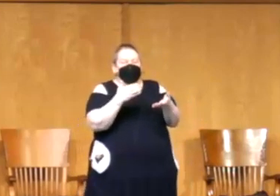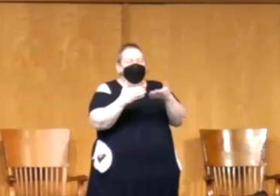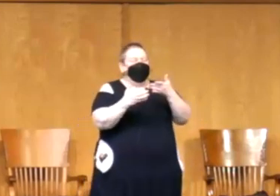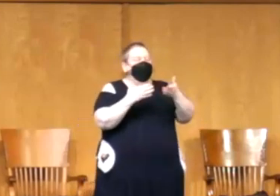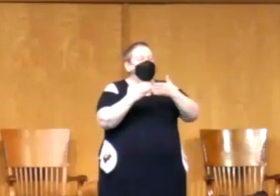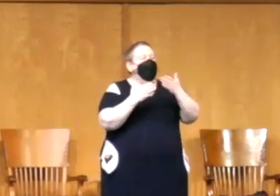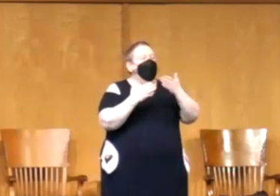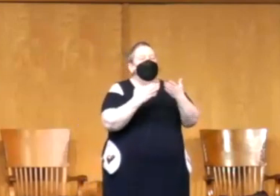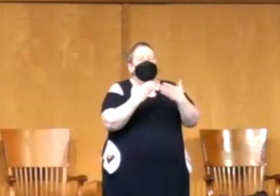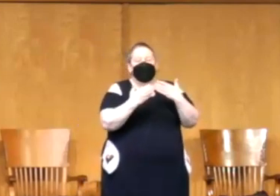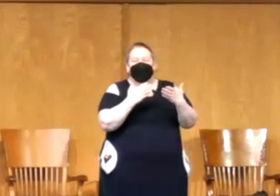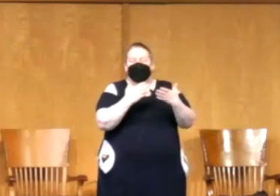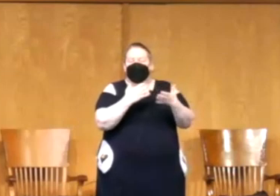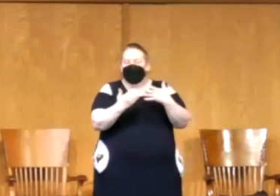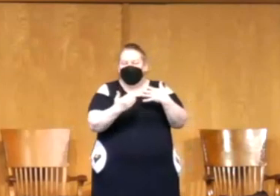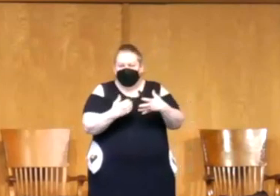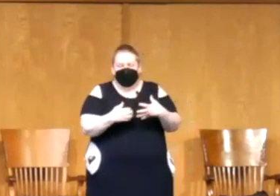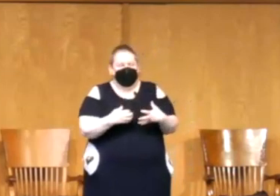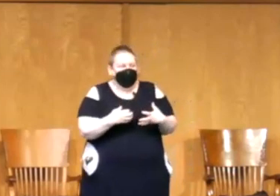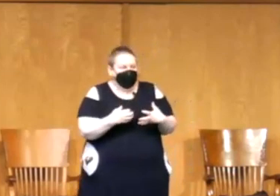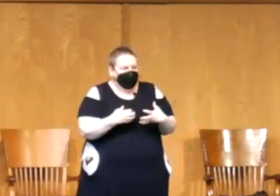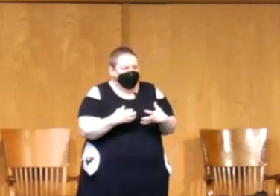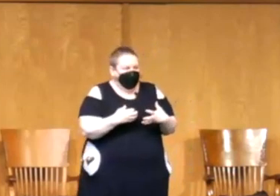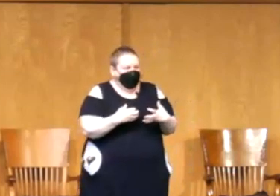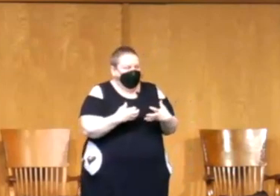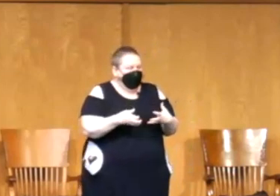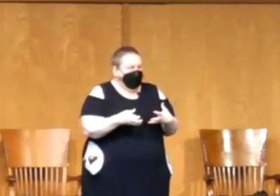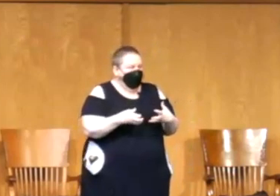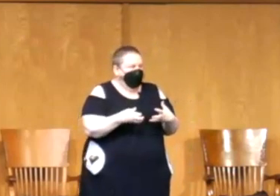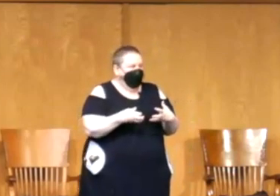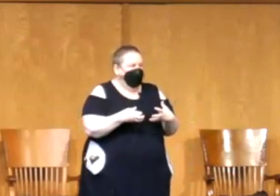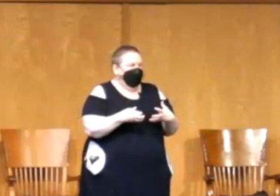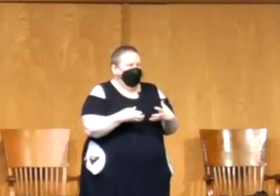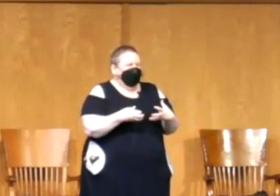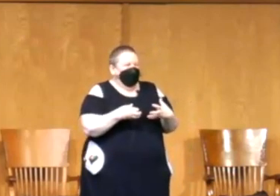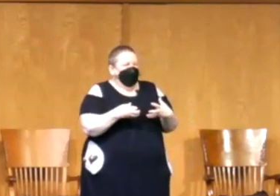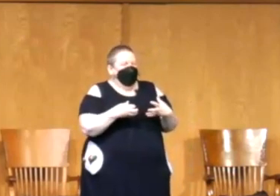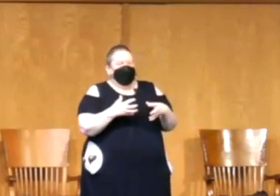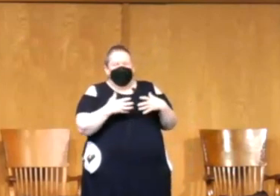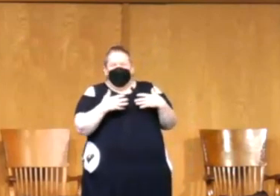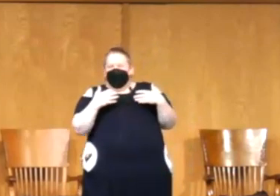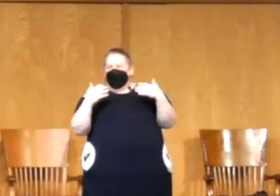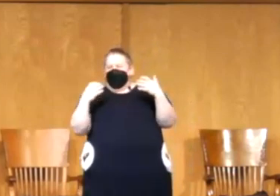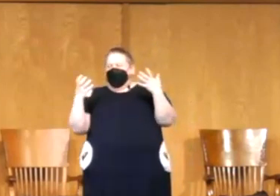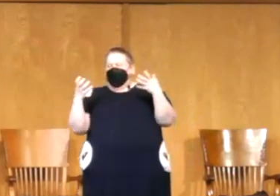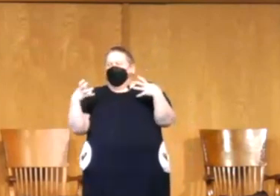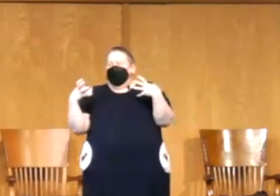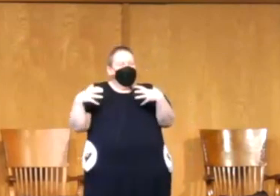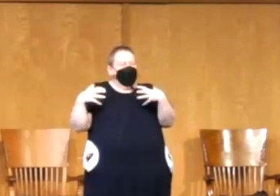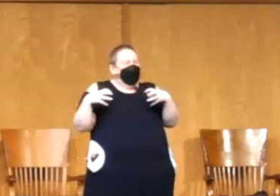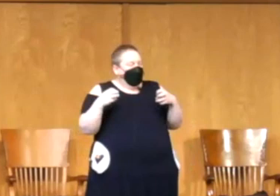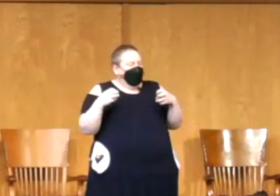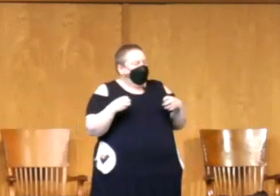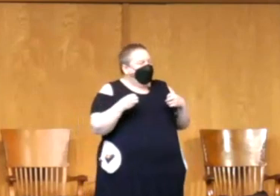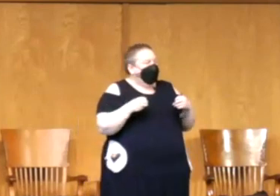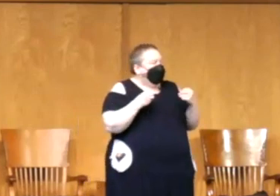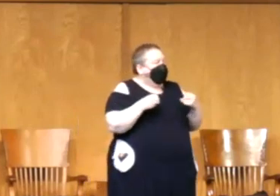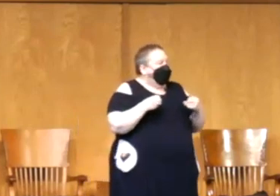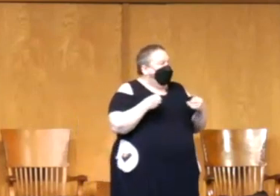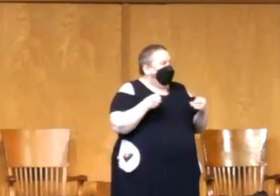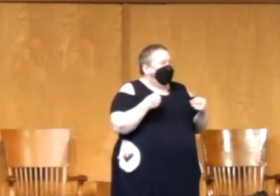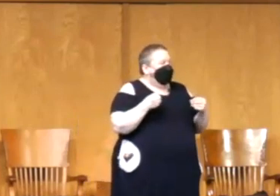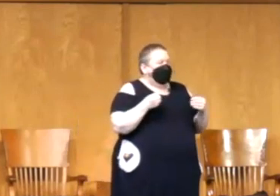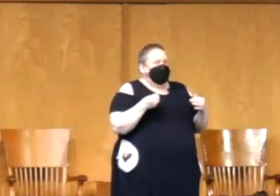of a conduit of electricity, okay? But if all of our jewelry were